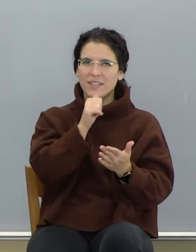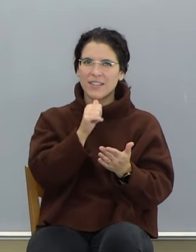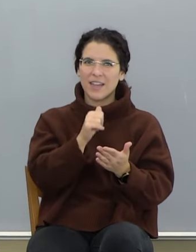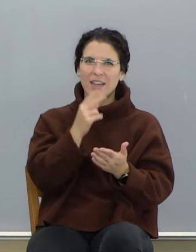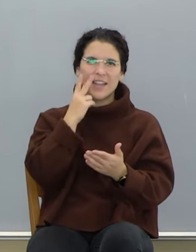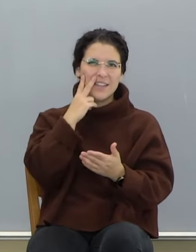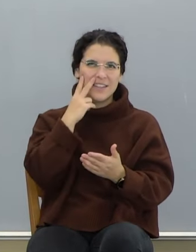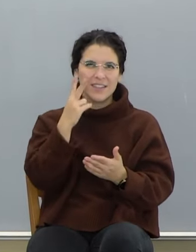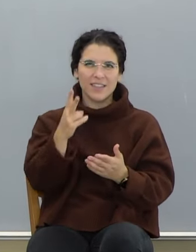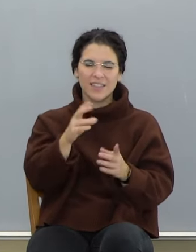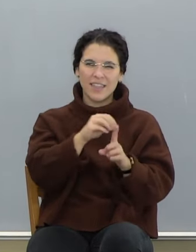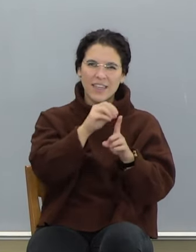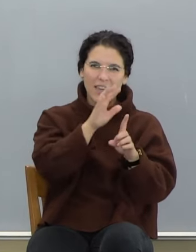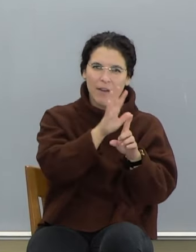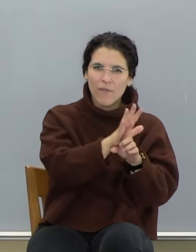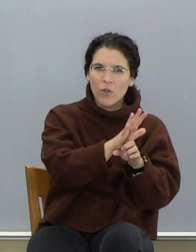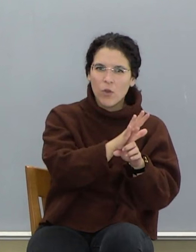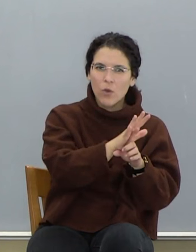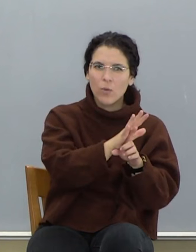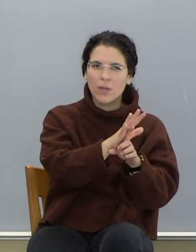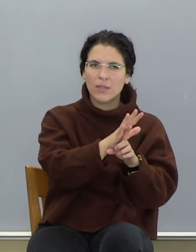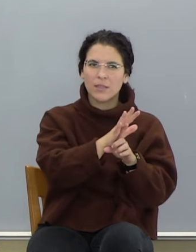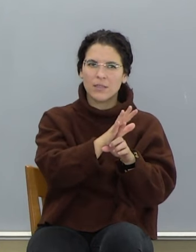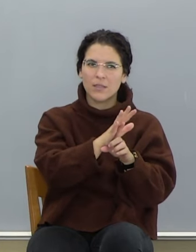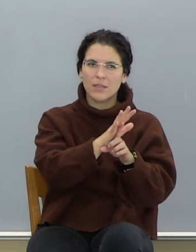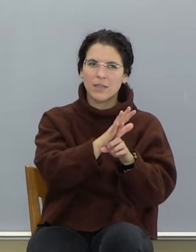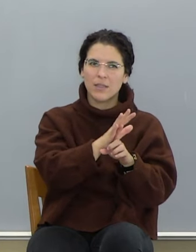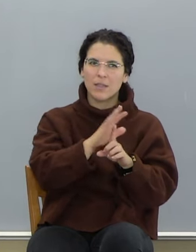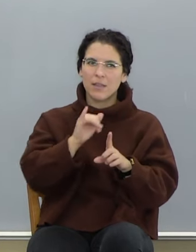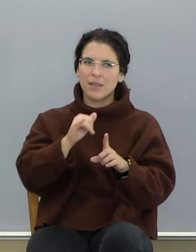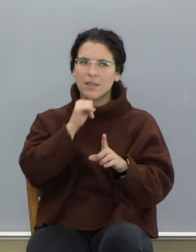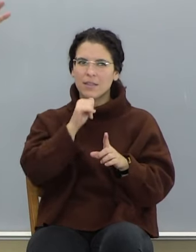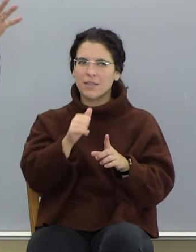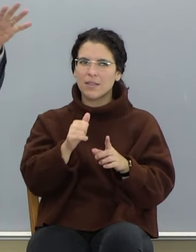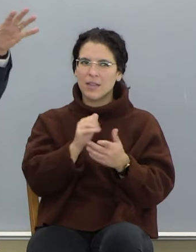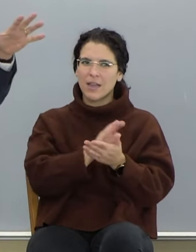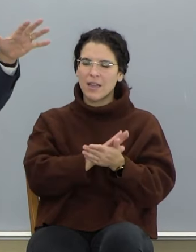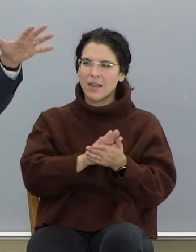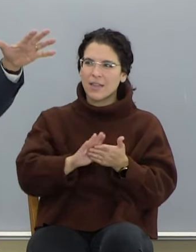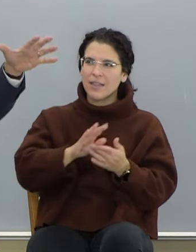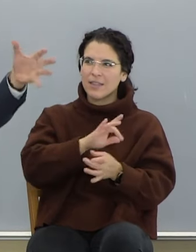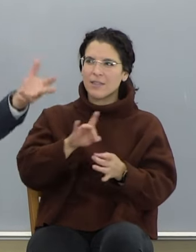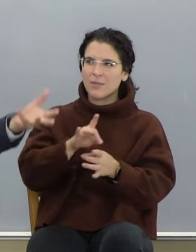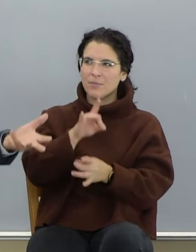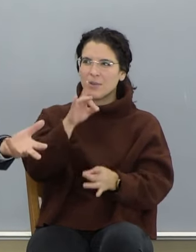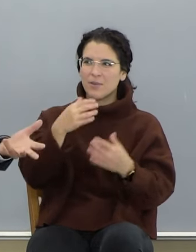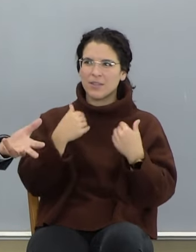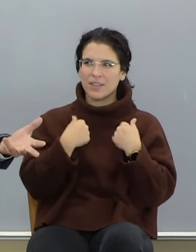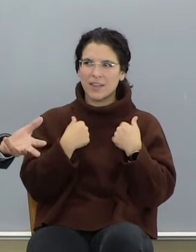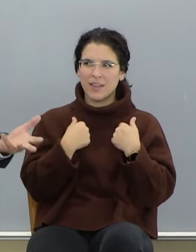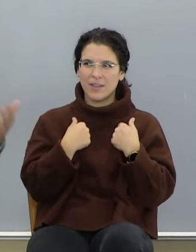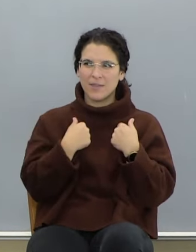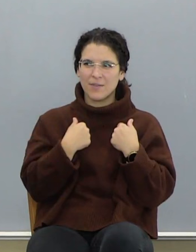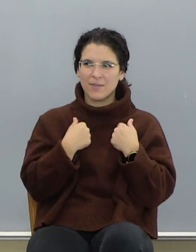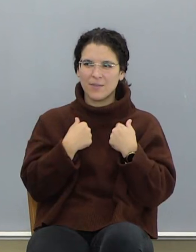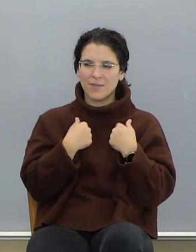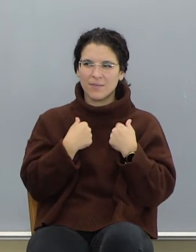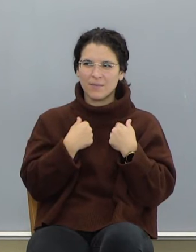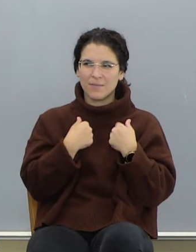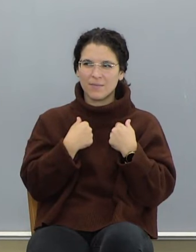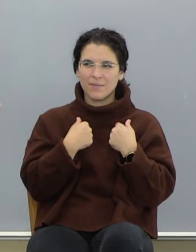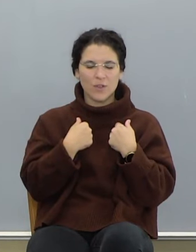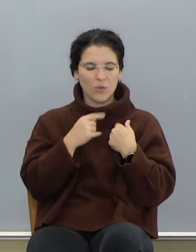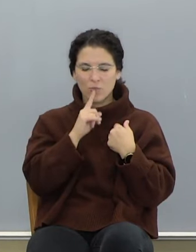unseen influence and impact that these unseen entities have, okay? So there